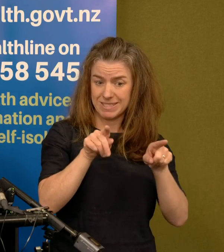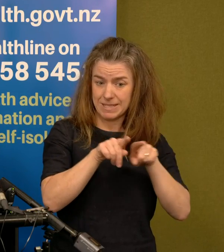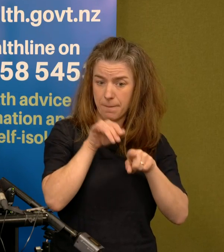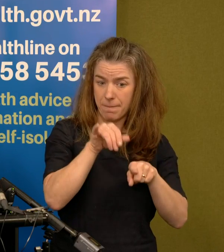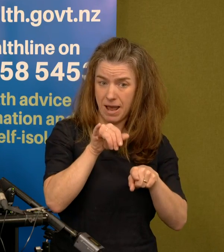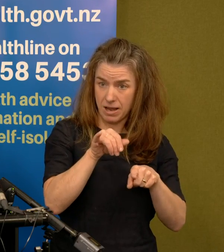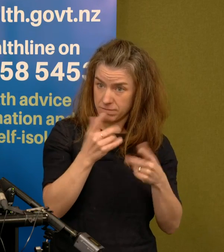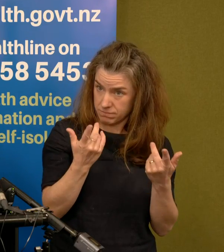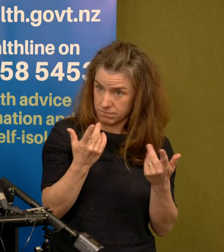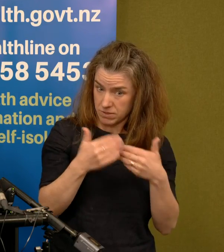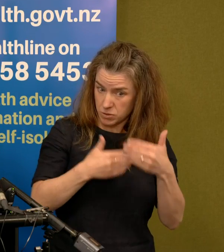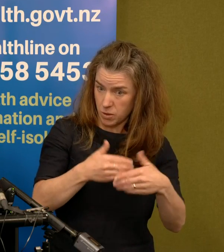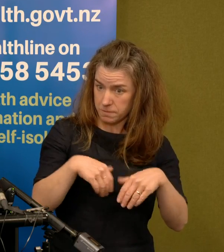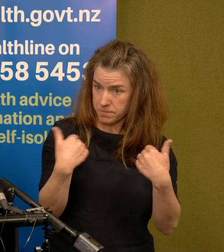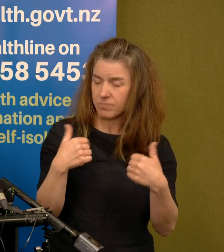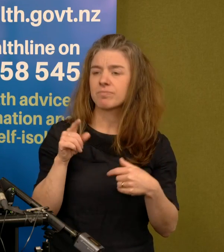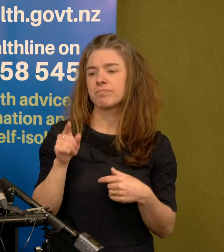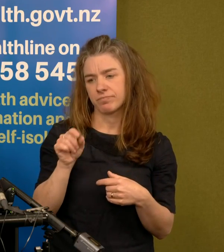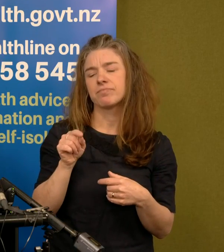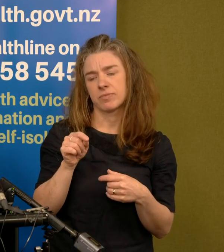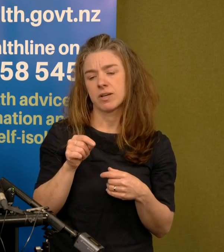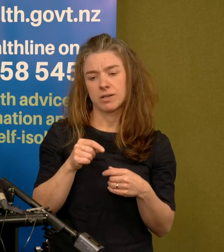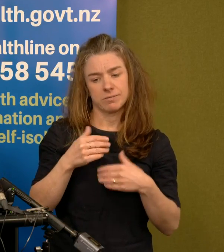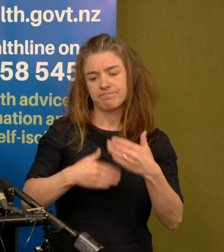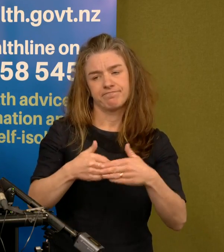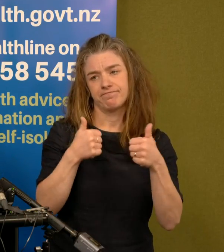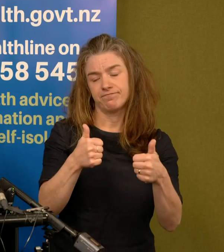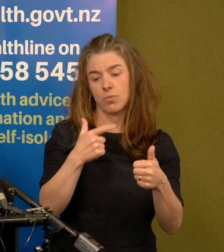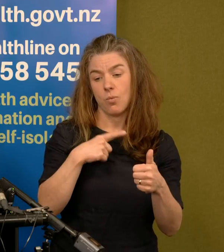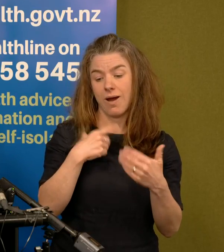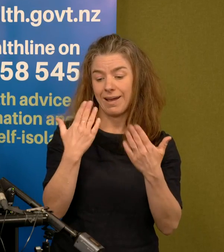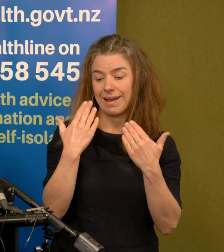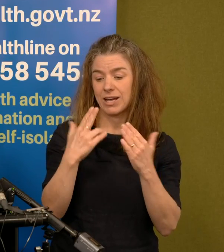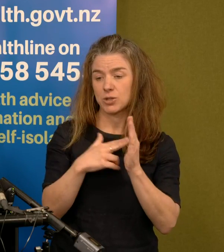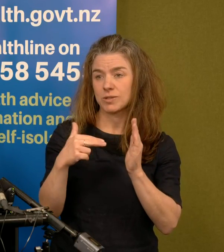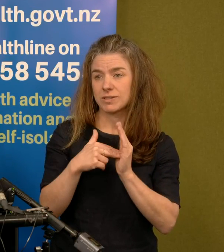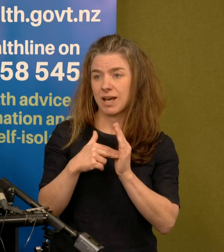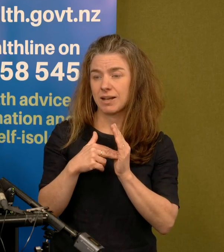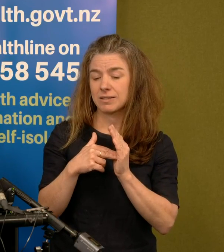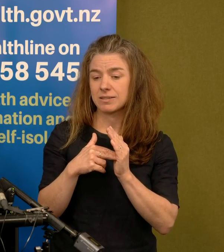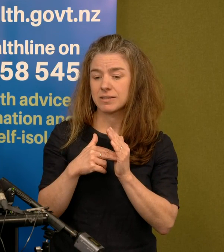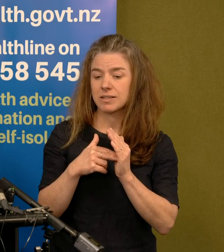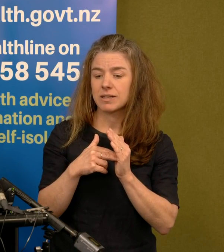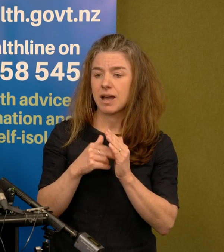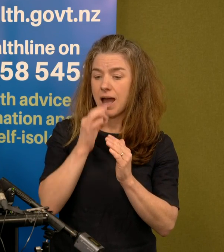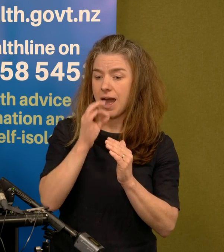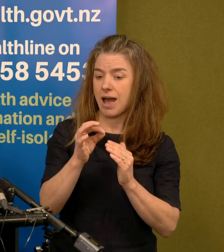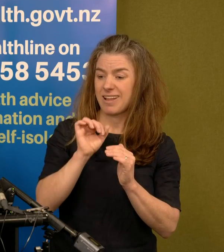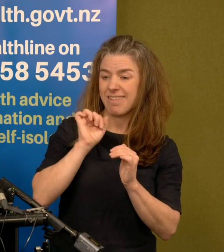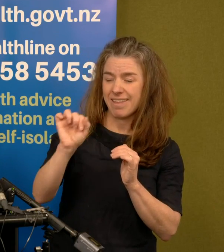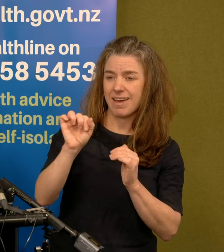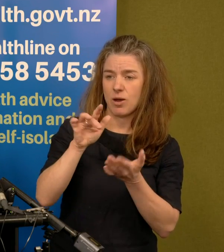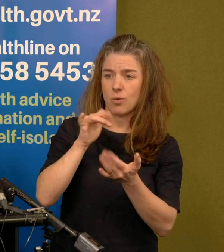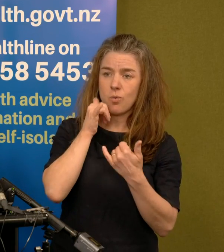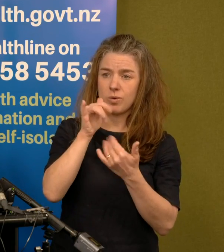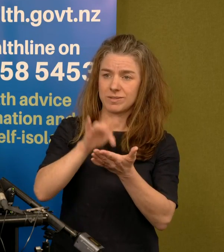for that is, as you will have seen, Air New Zealand has been fantastic in providing its call centre staff to actually contact those people. The